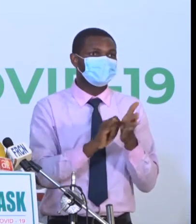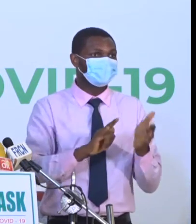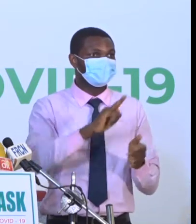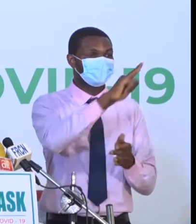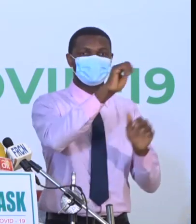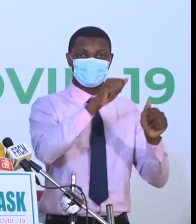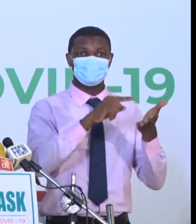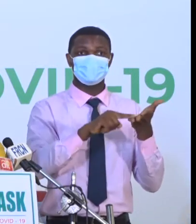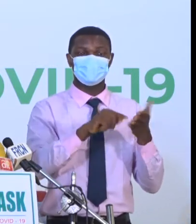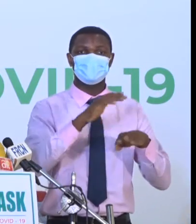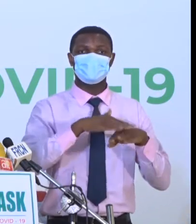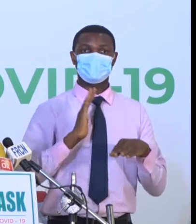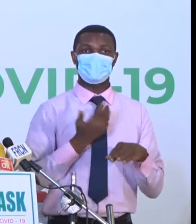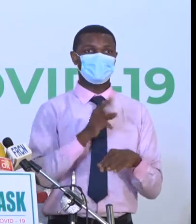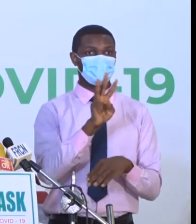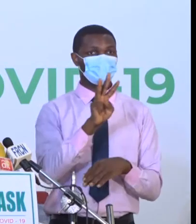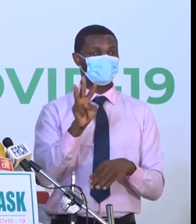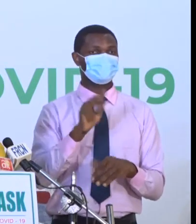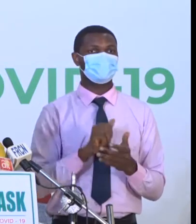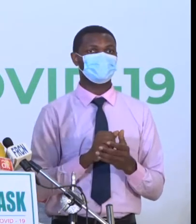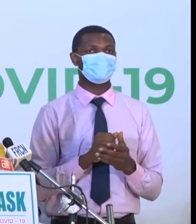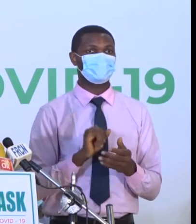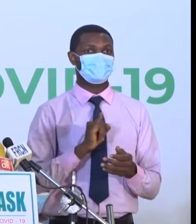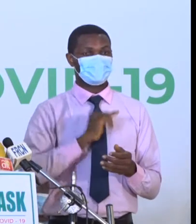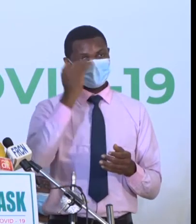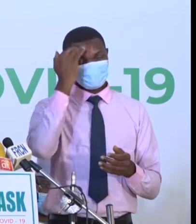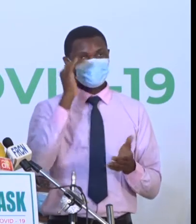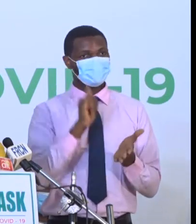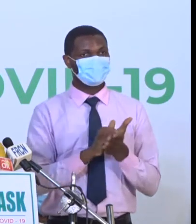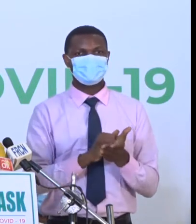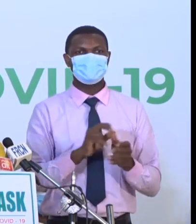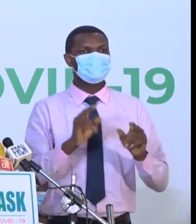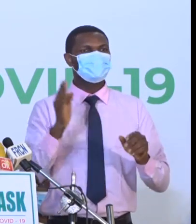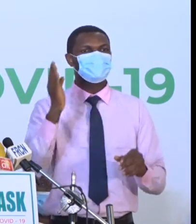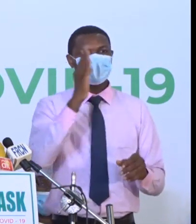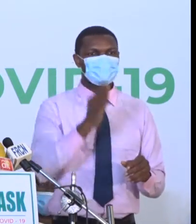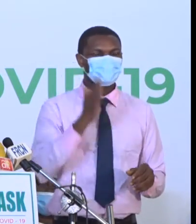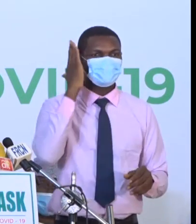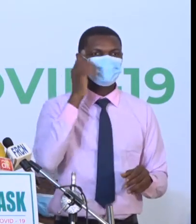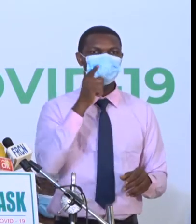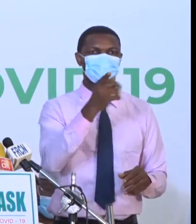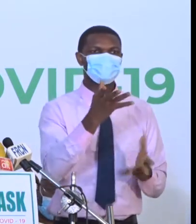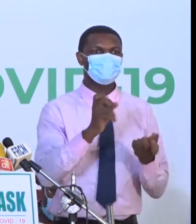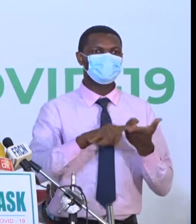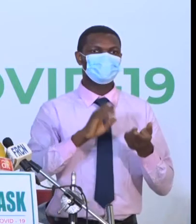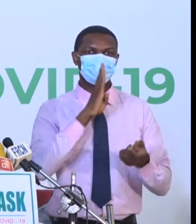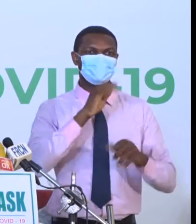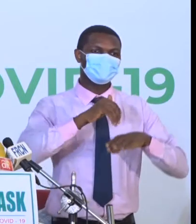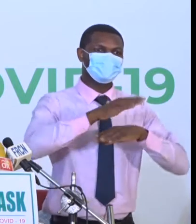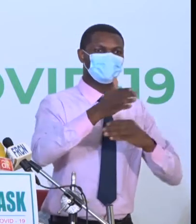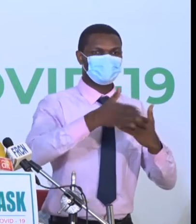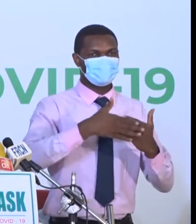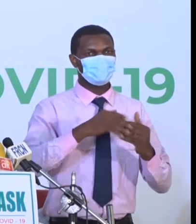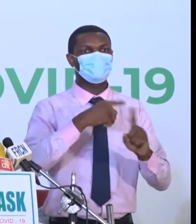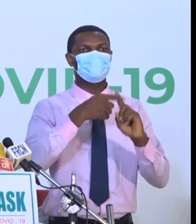Briefing. According to Ihekwazo, the Kano State Ministry of Health reported a cluster of cases in 13